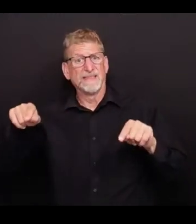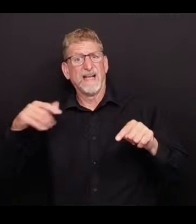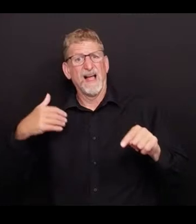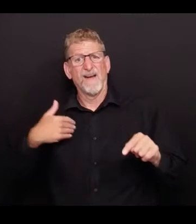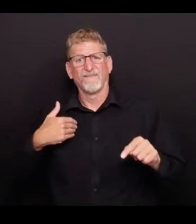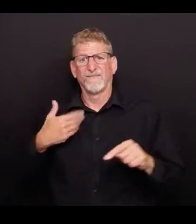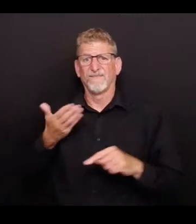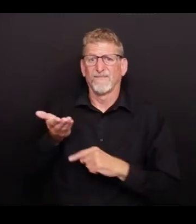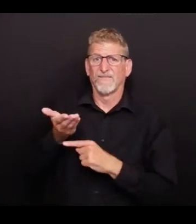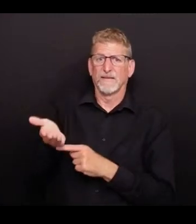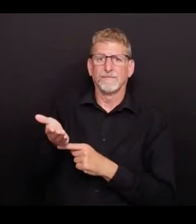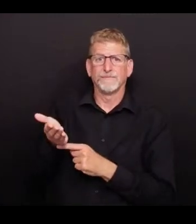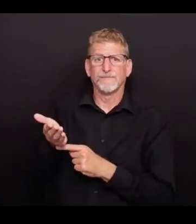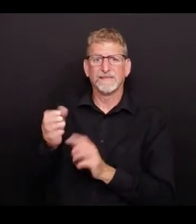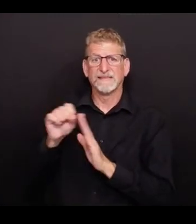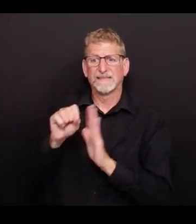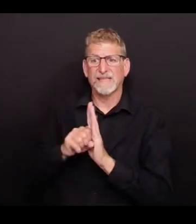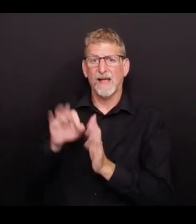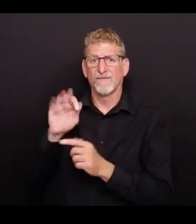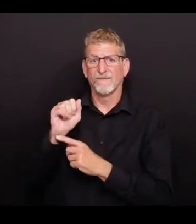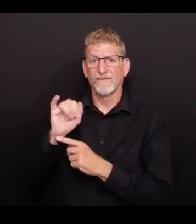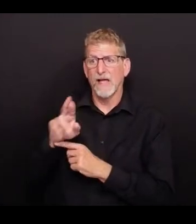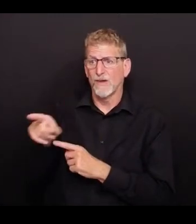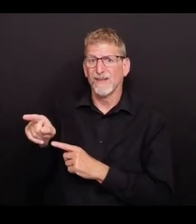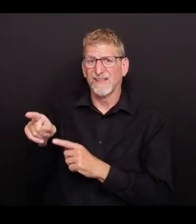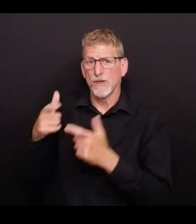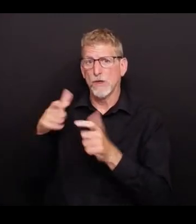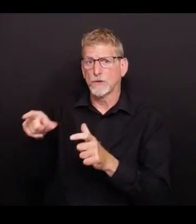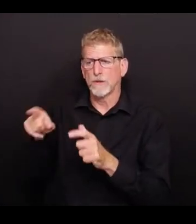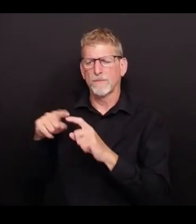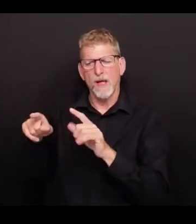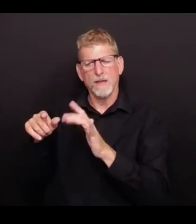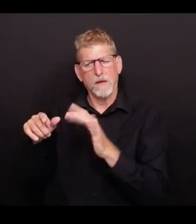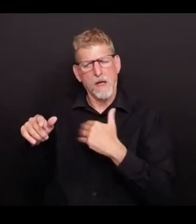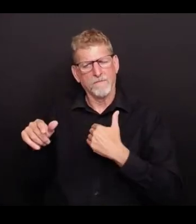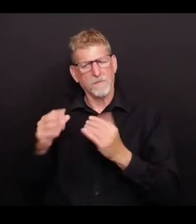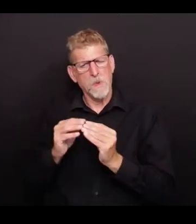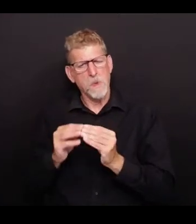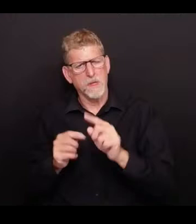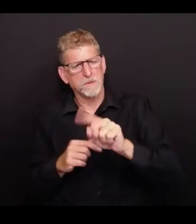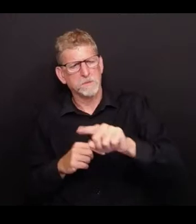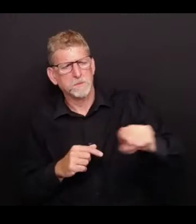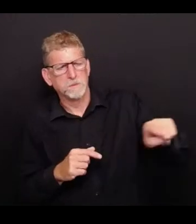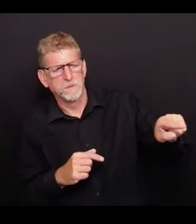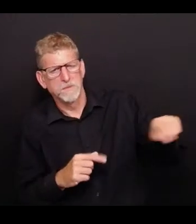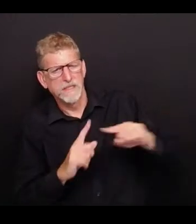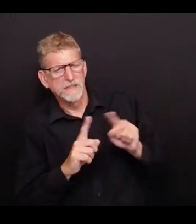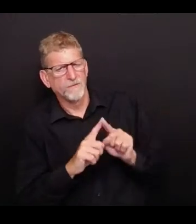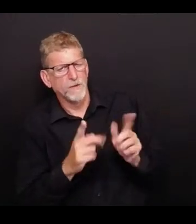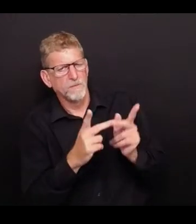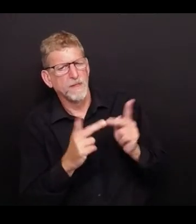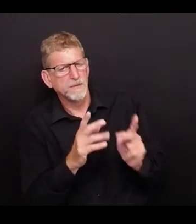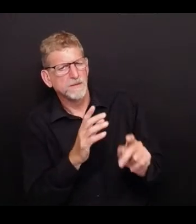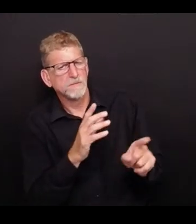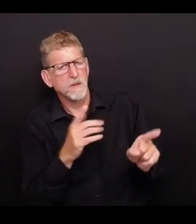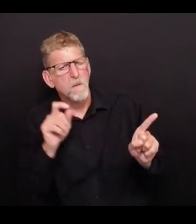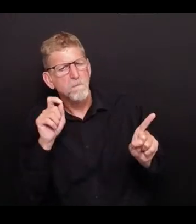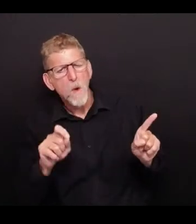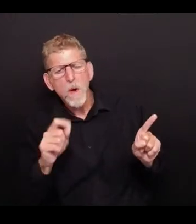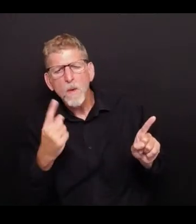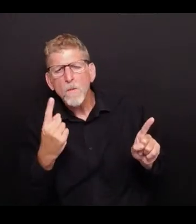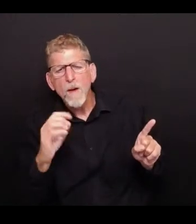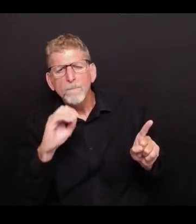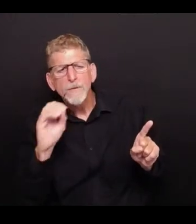in vaccination, but now we're looking at, a 1/10 of a percentage point or 2/10 of a percentage point. And